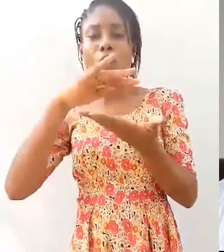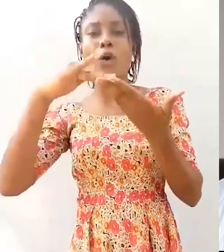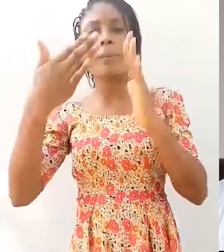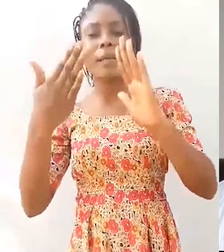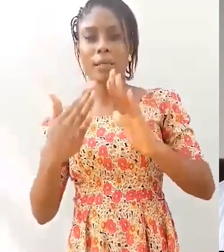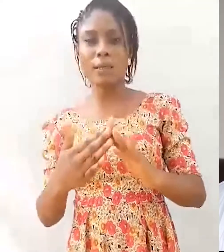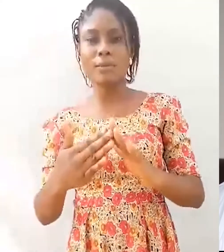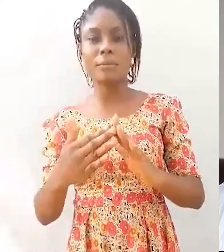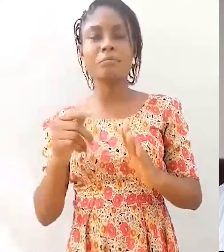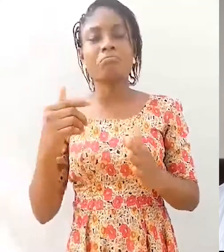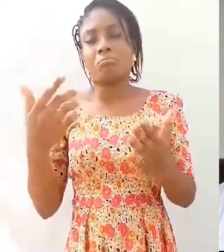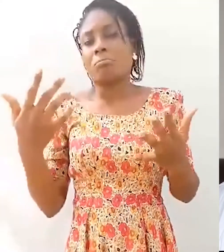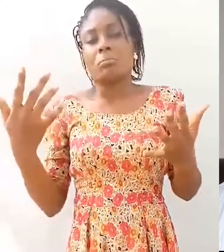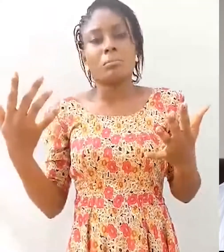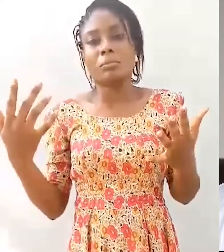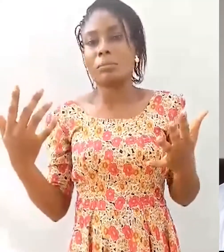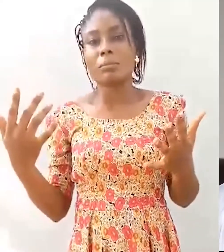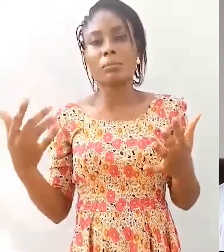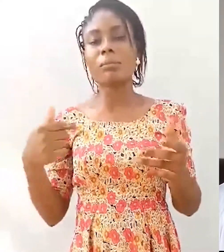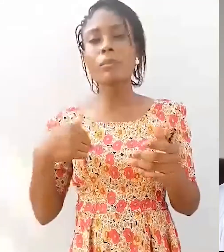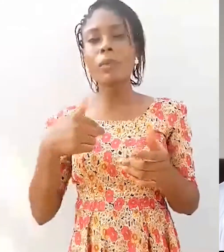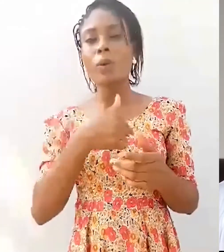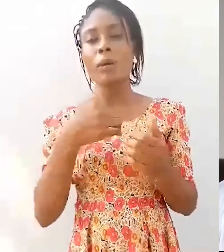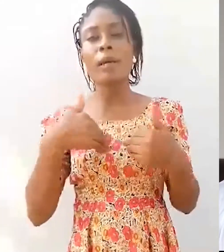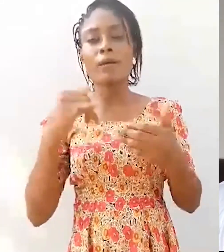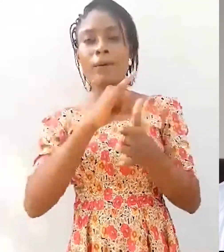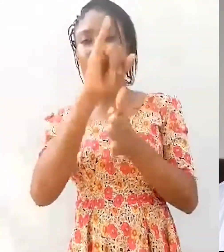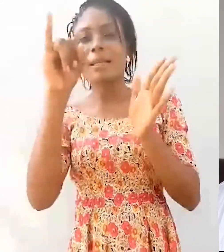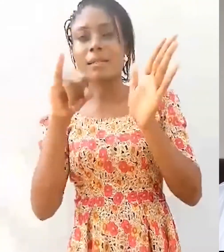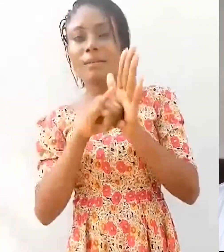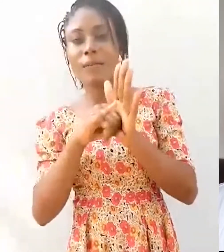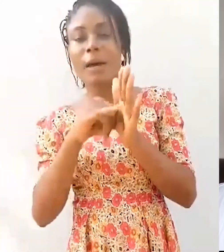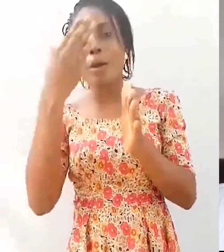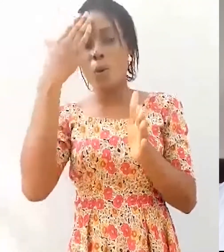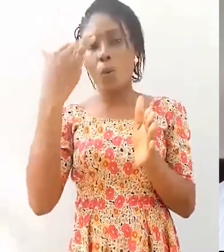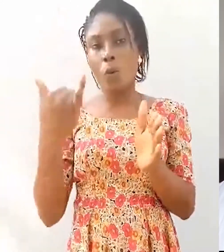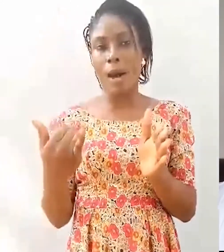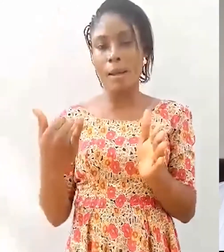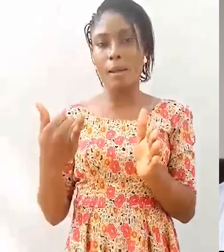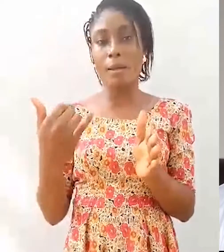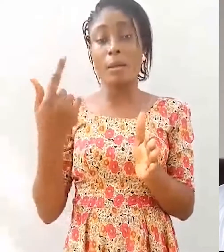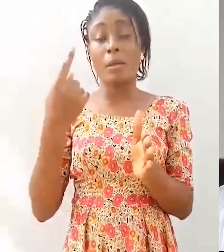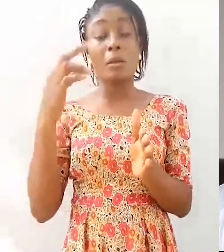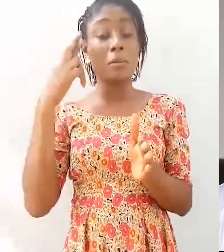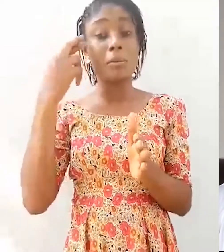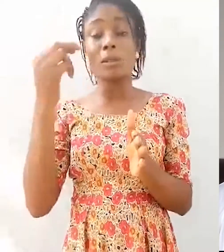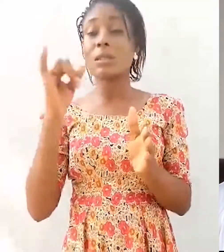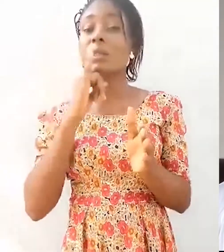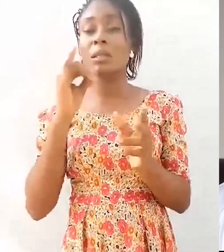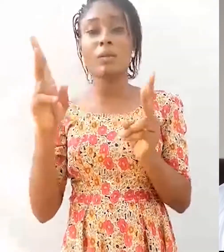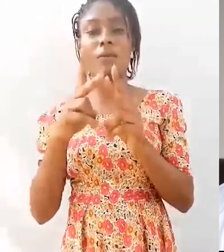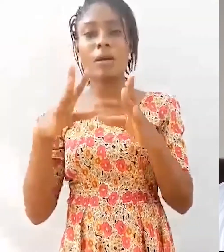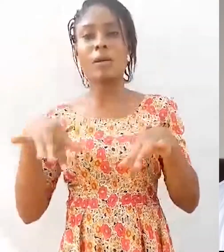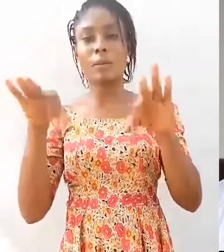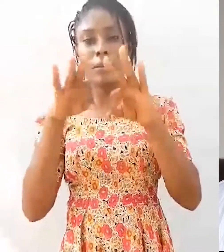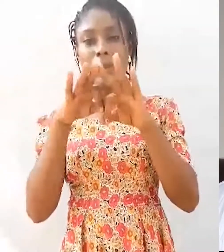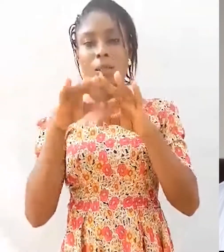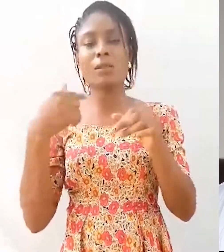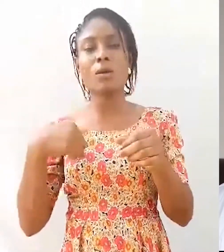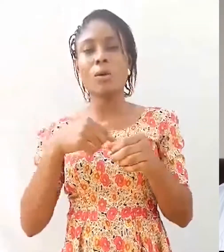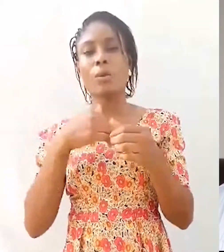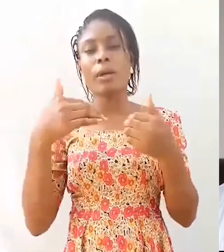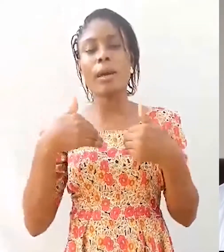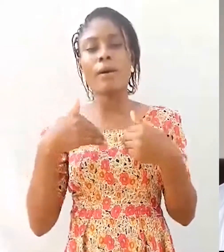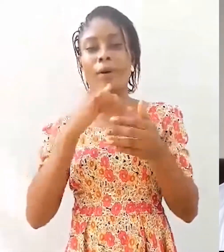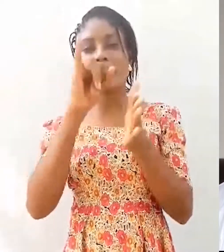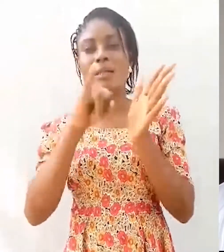that? We have identified the why. The reason is so important, and we have identified the who.